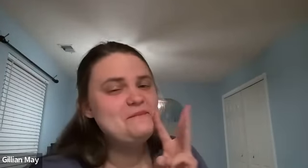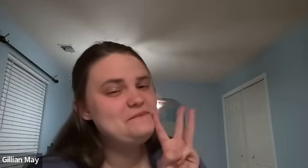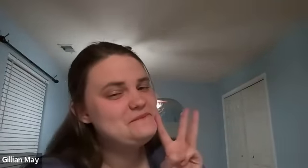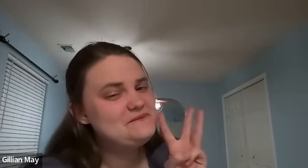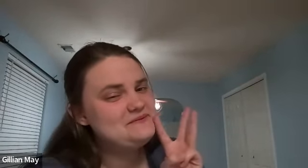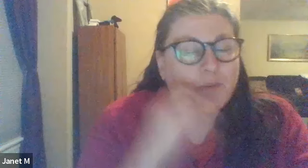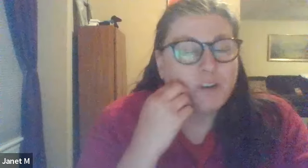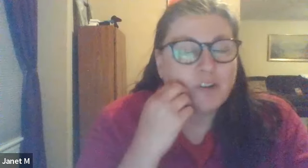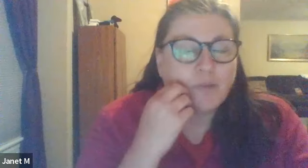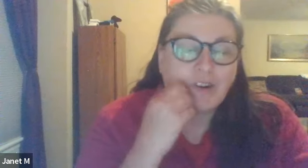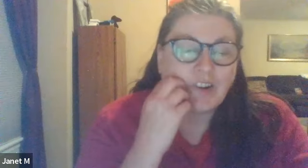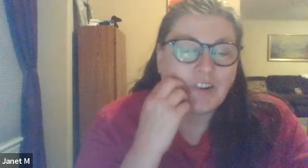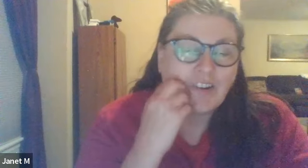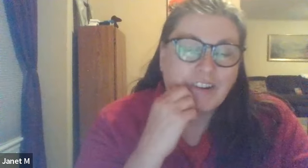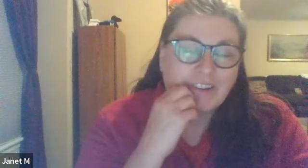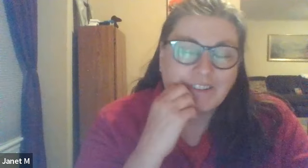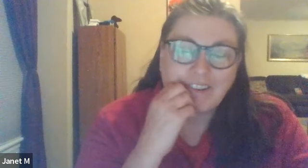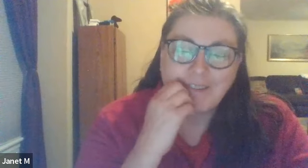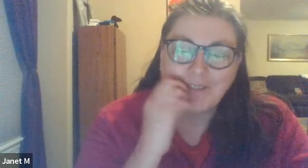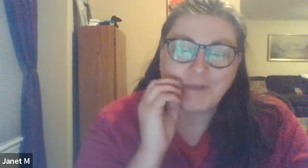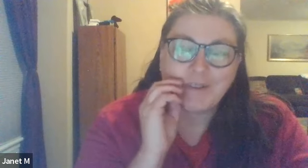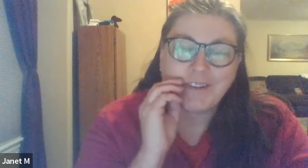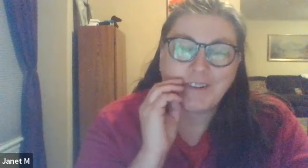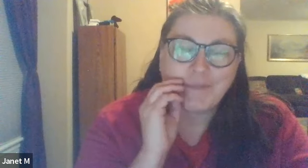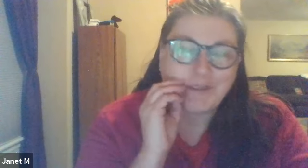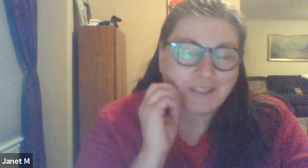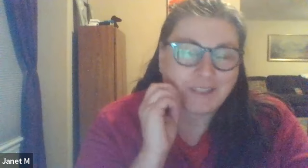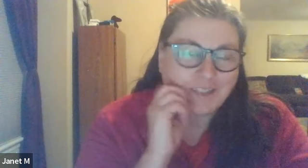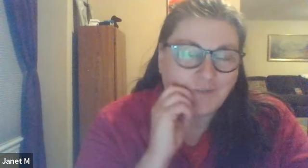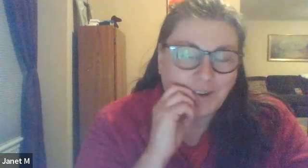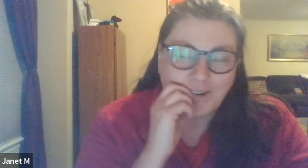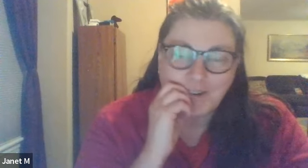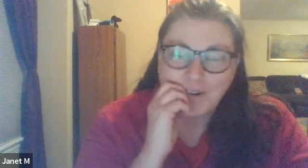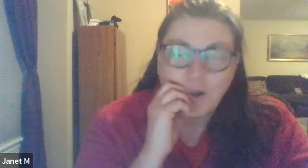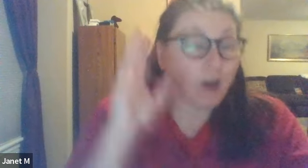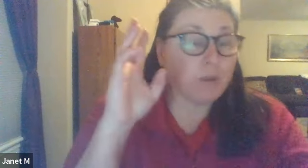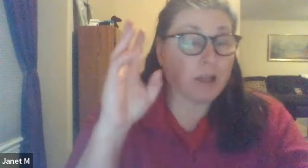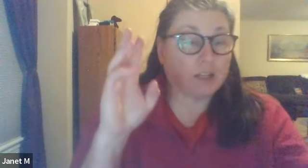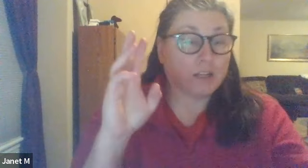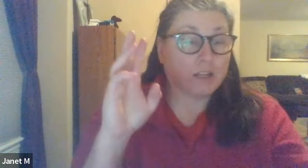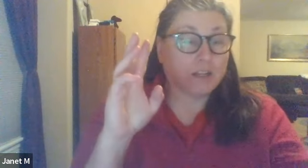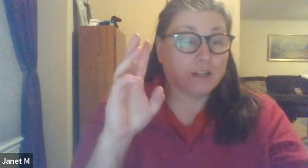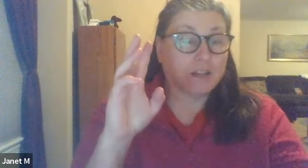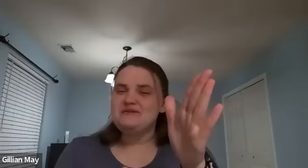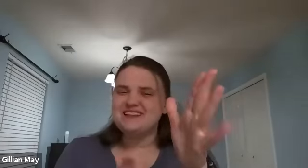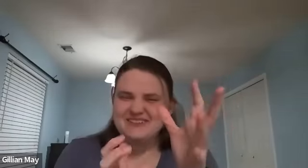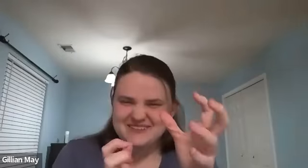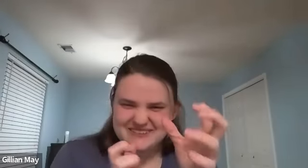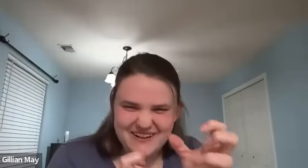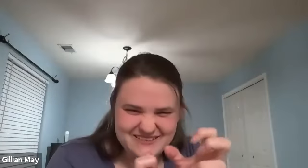It's a W, but Mhm. trying to think what W near the mouth stands for. Watermelon. Close. Oh, you're